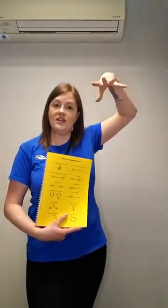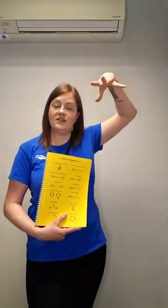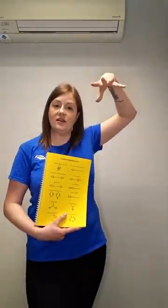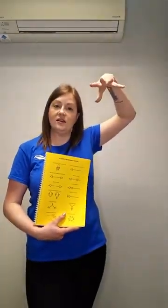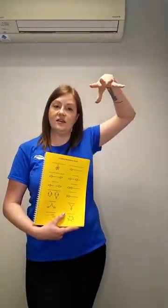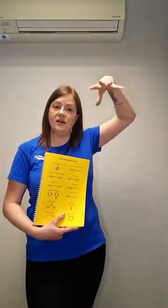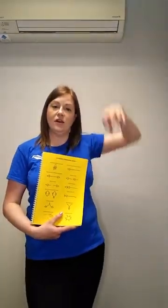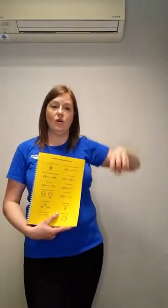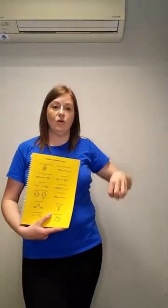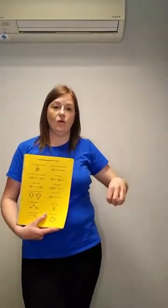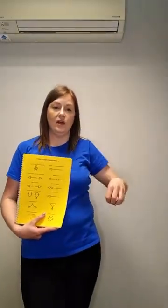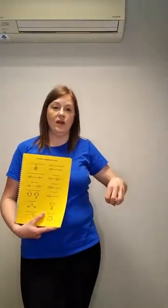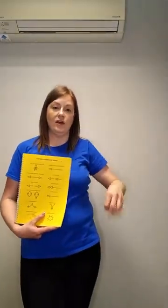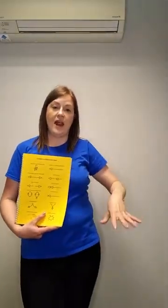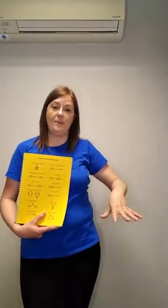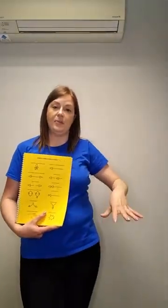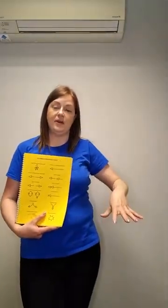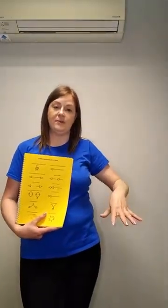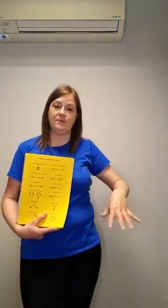light or lamp.